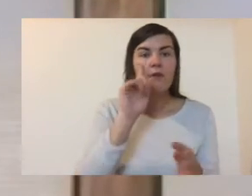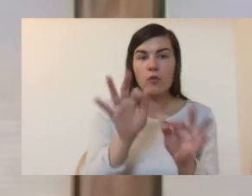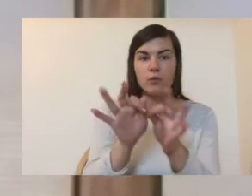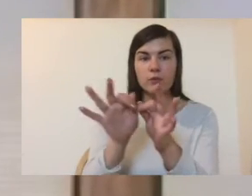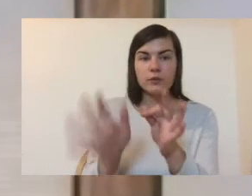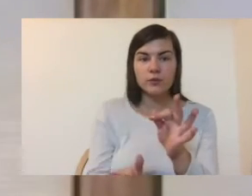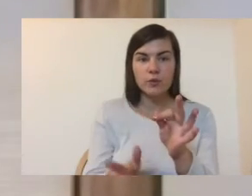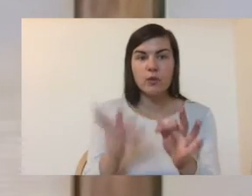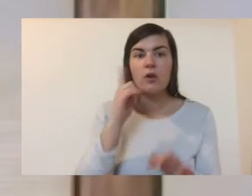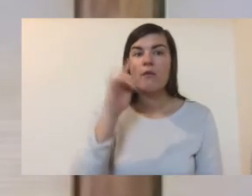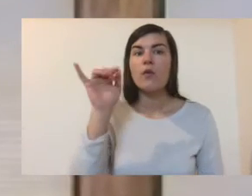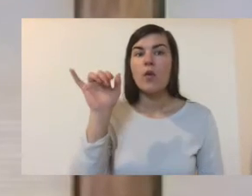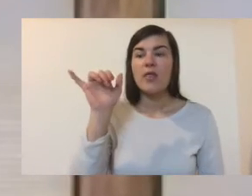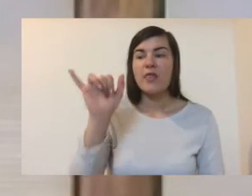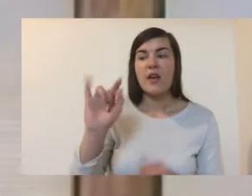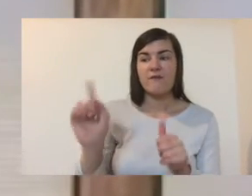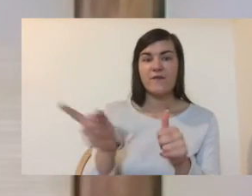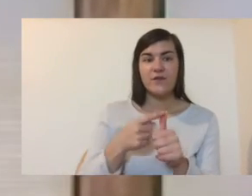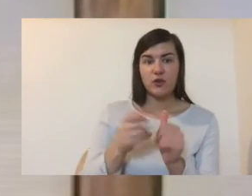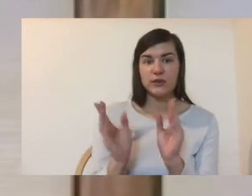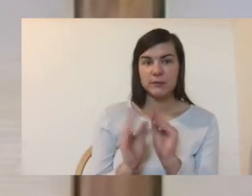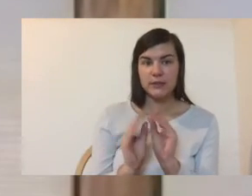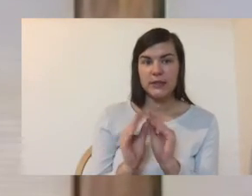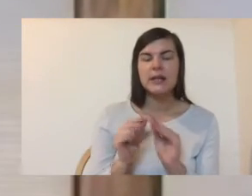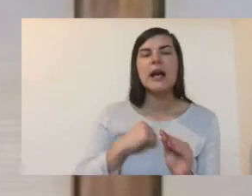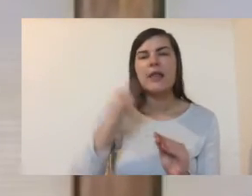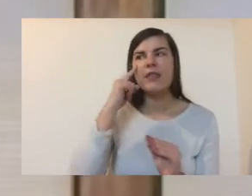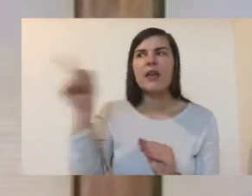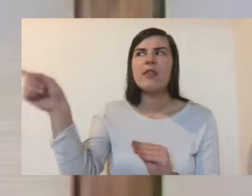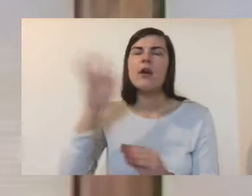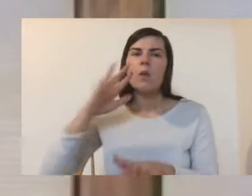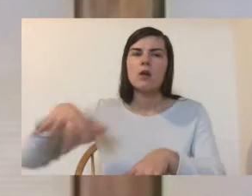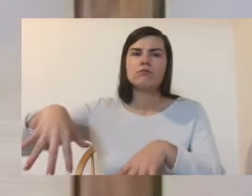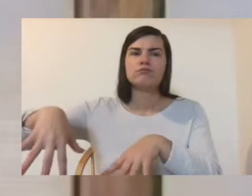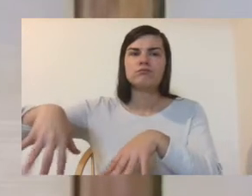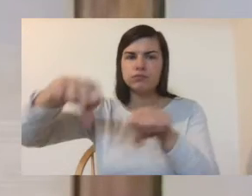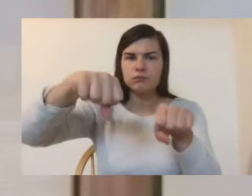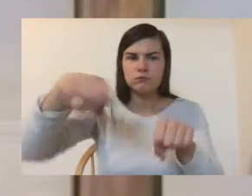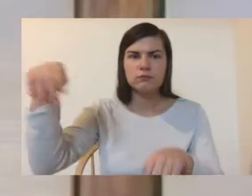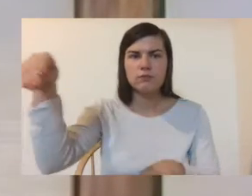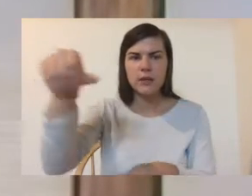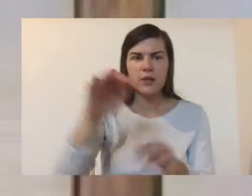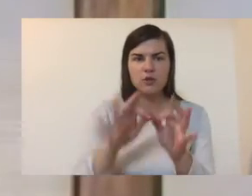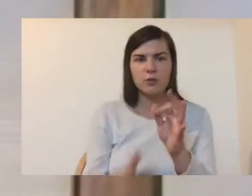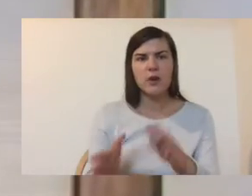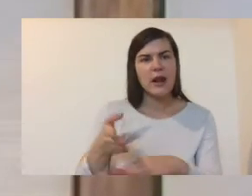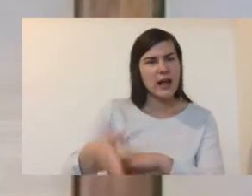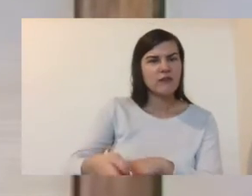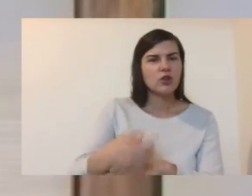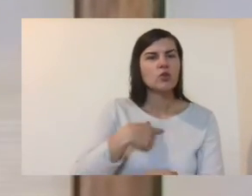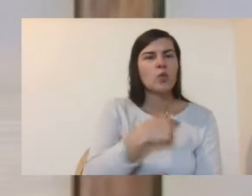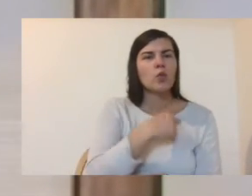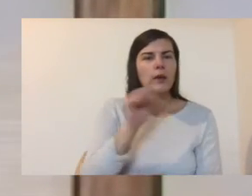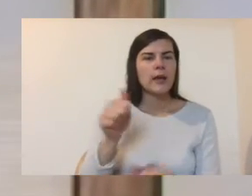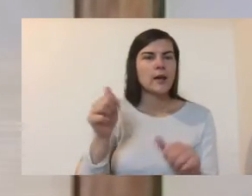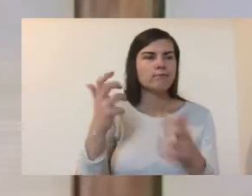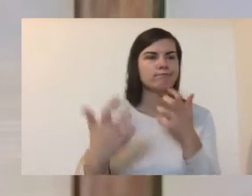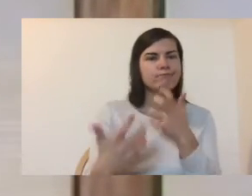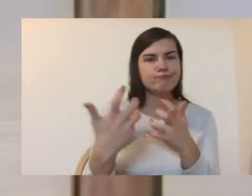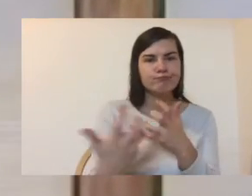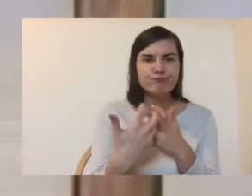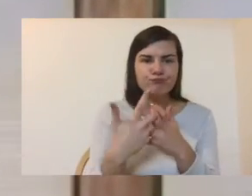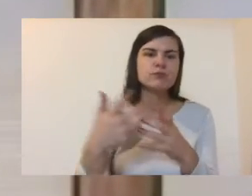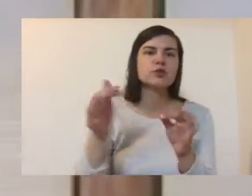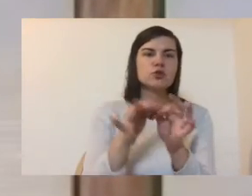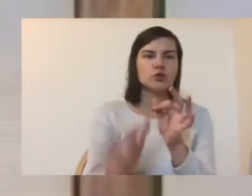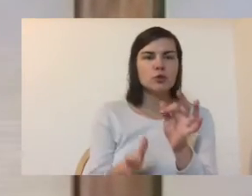interpreter for that kind of initial meeting, and then I think they would take over from there. So we could arrange for the interpreting services